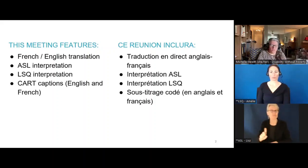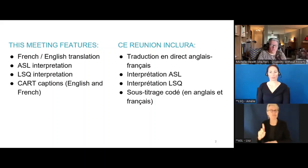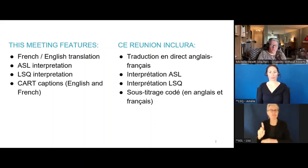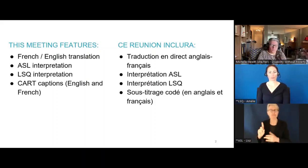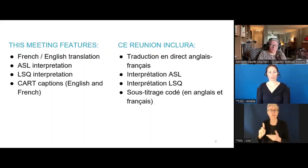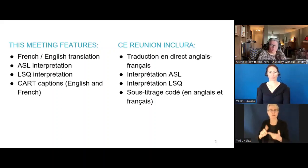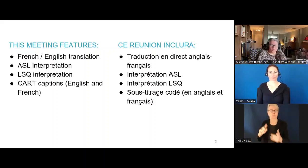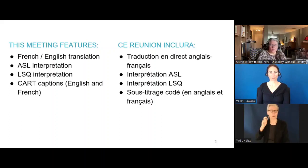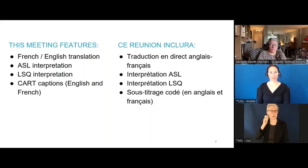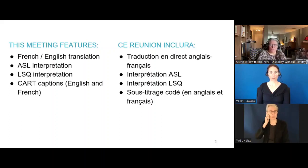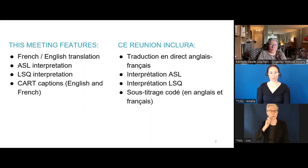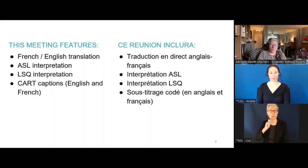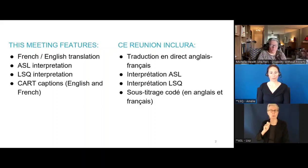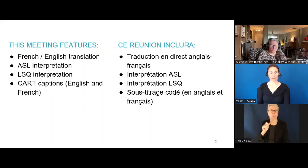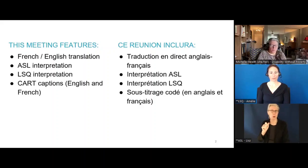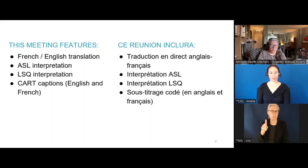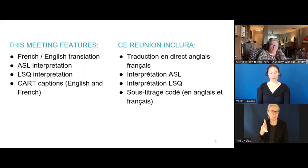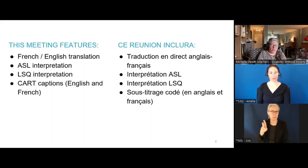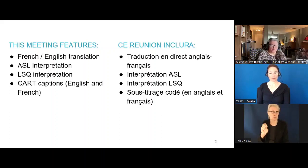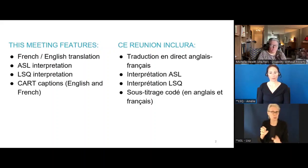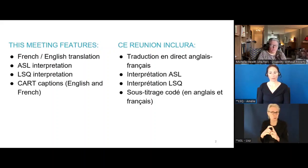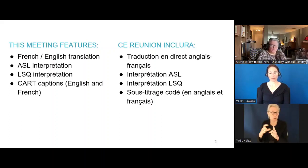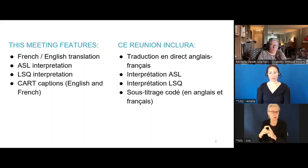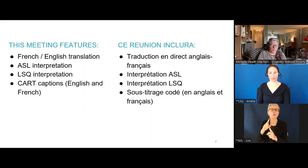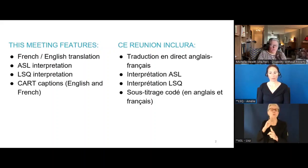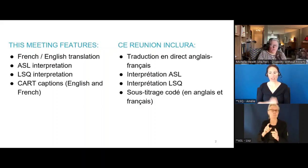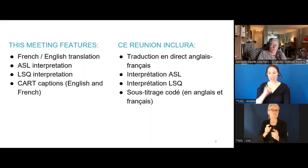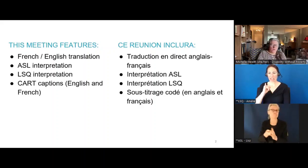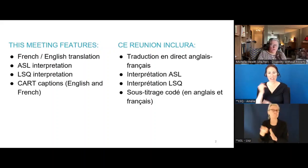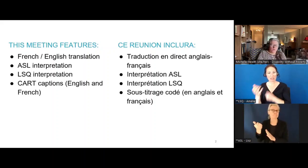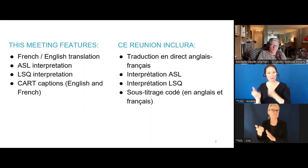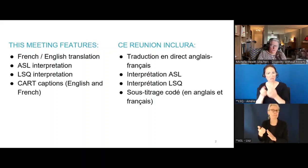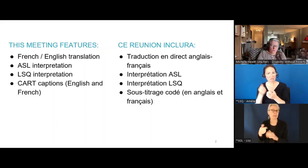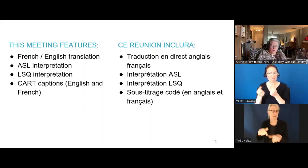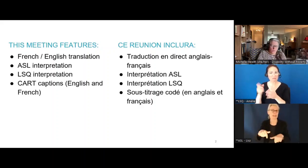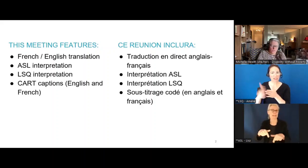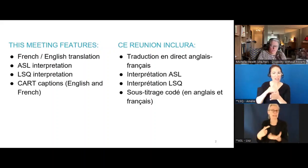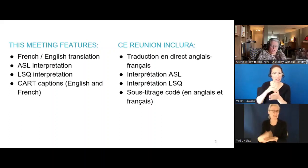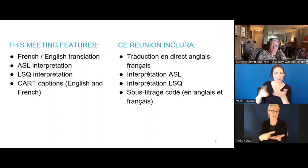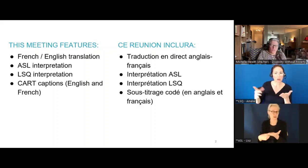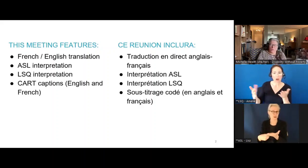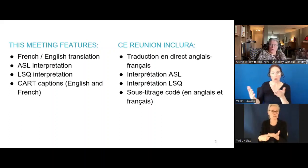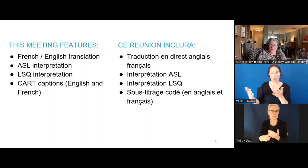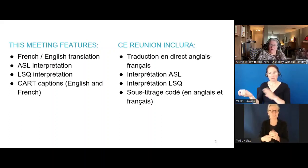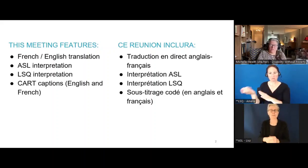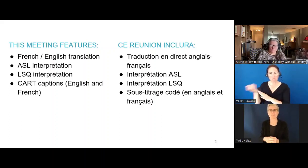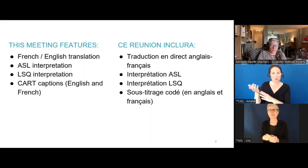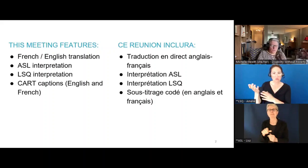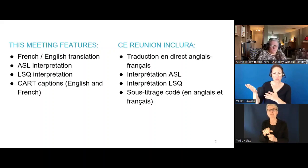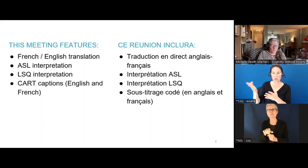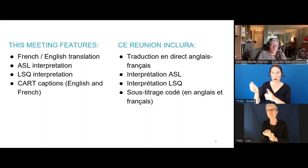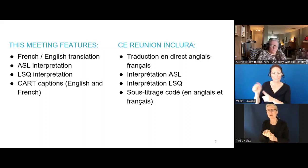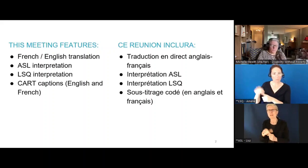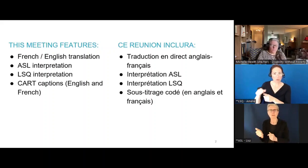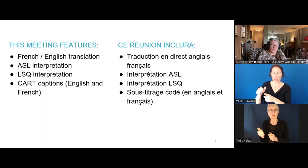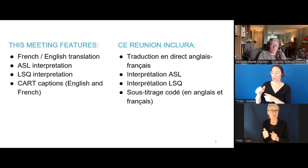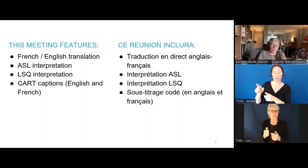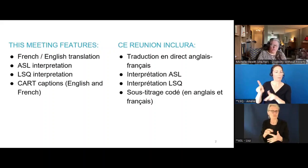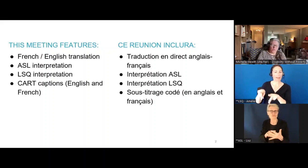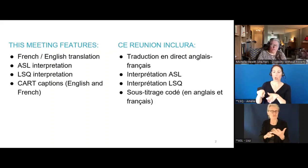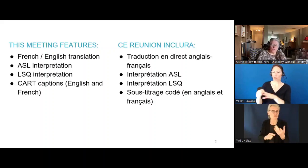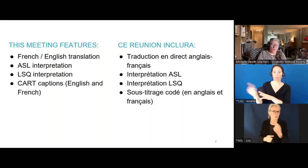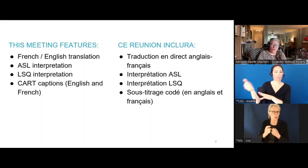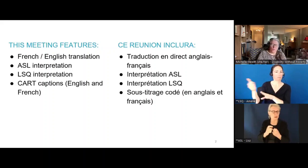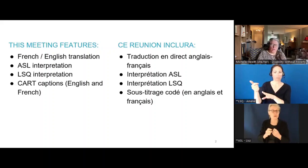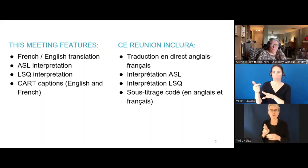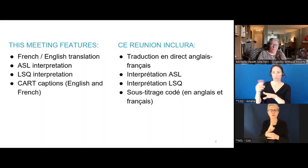in the individuals being removed from the webinar. For all questions that you have for us, please put